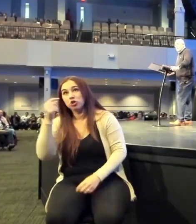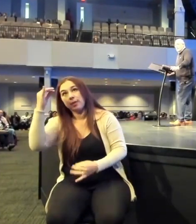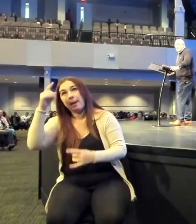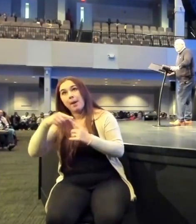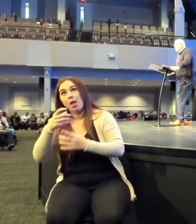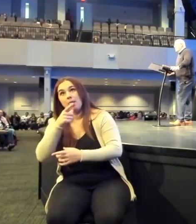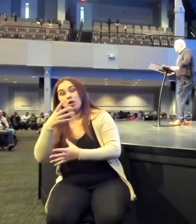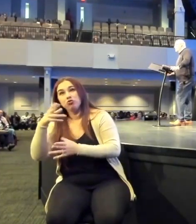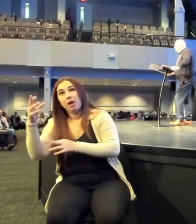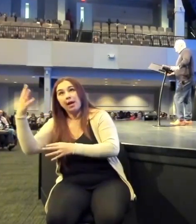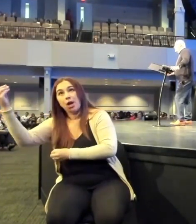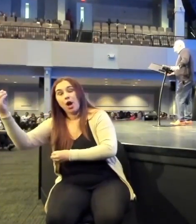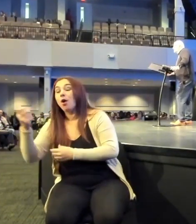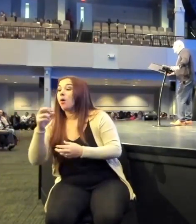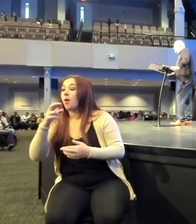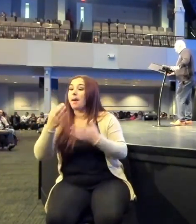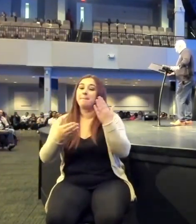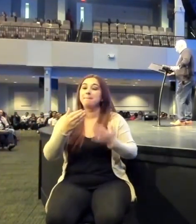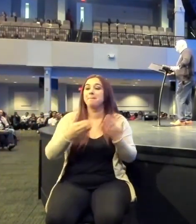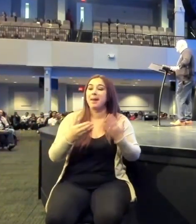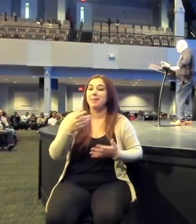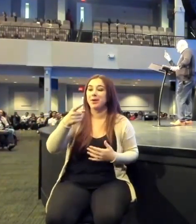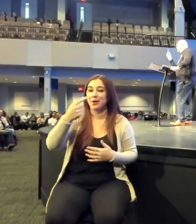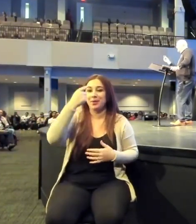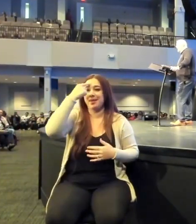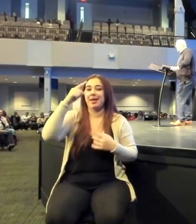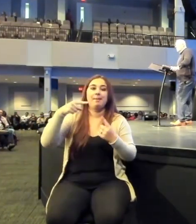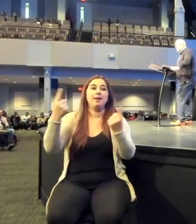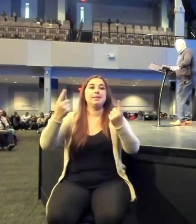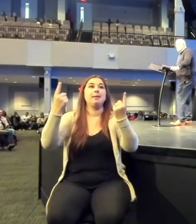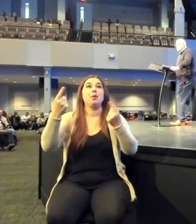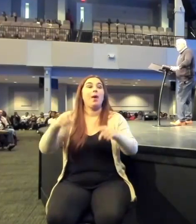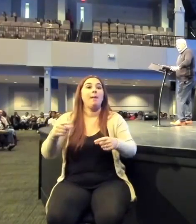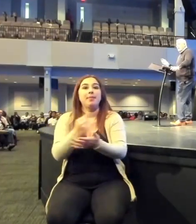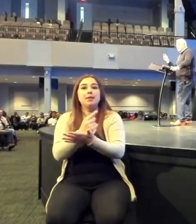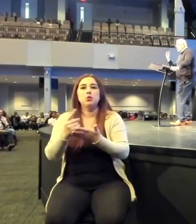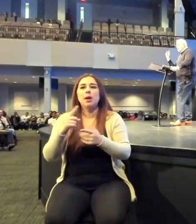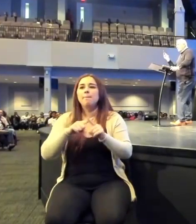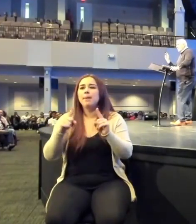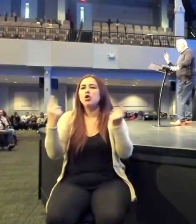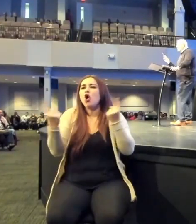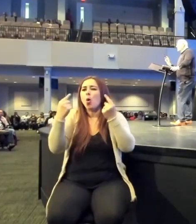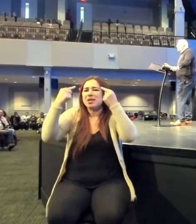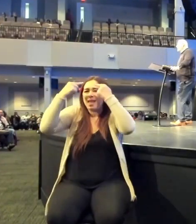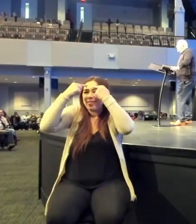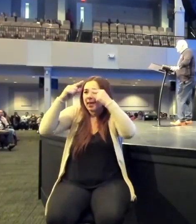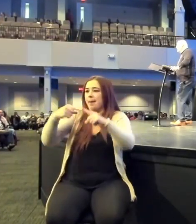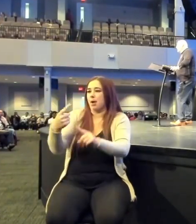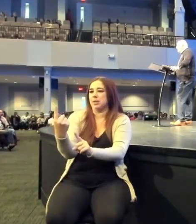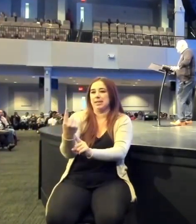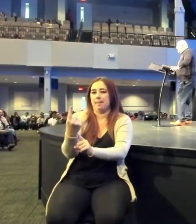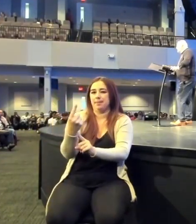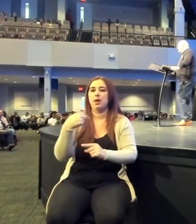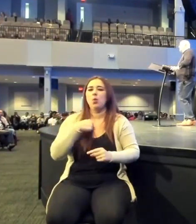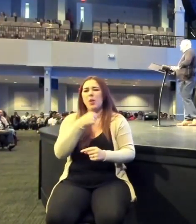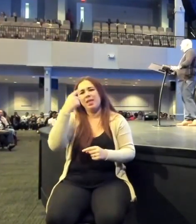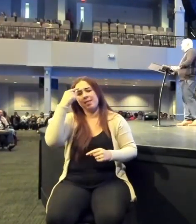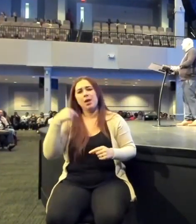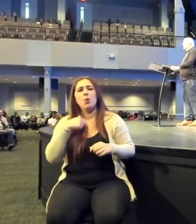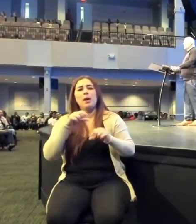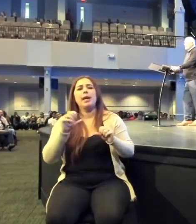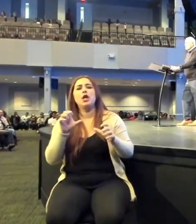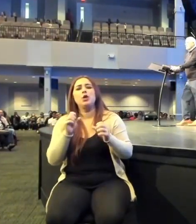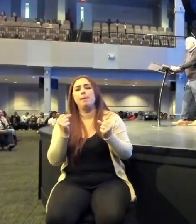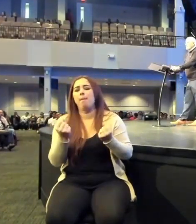here. Are you focused on something is going to happen this week? But you can't, we like to think that we can multitask. We don't